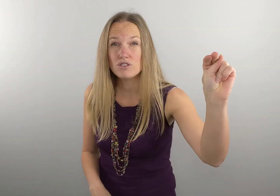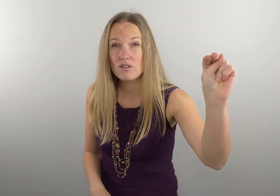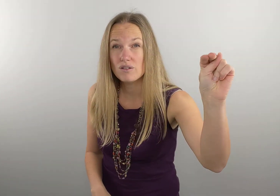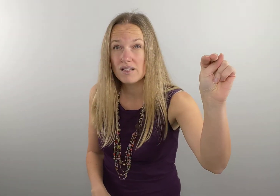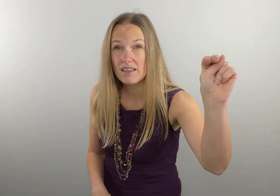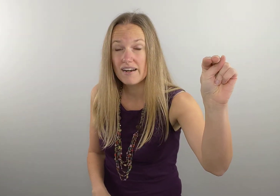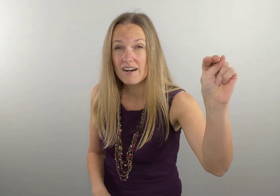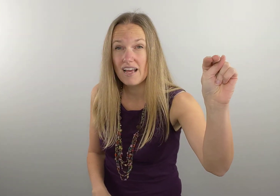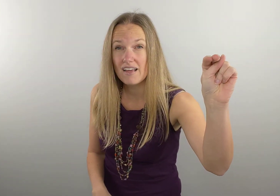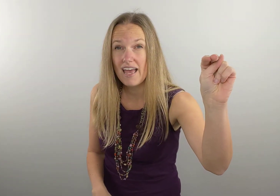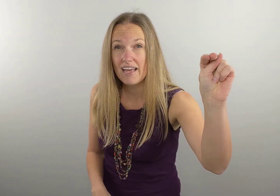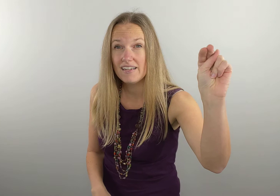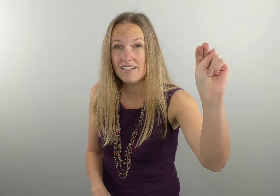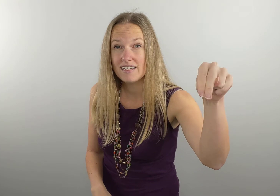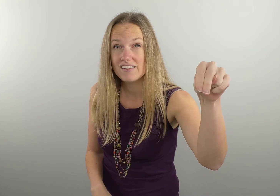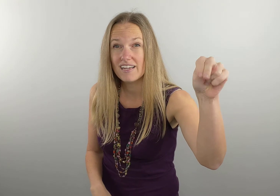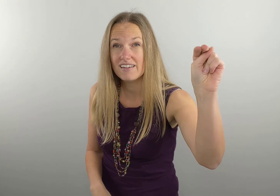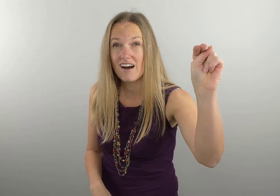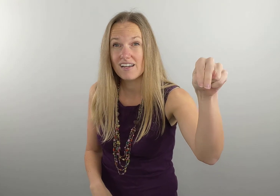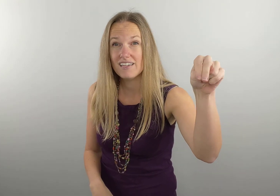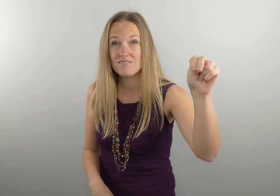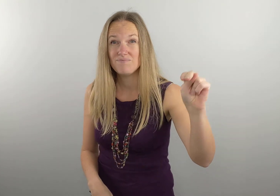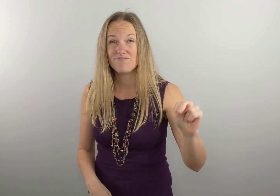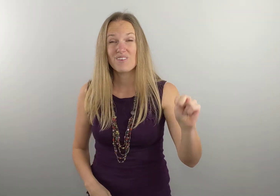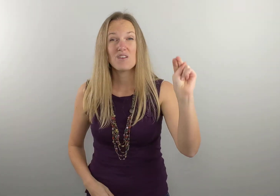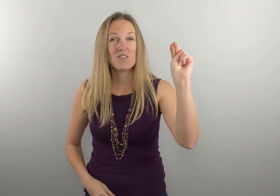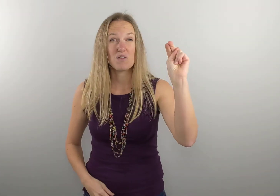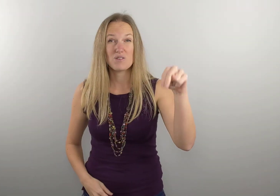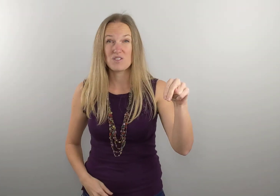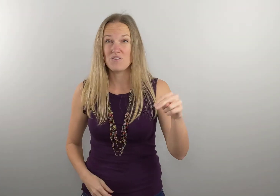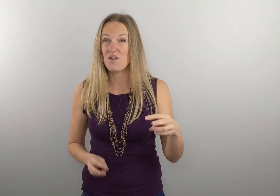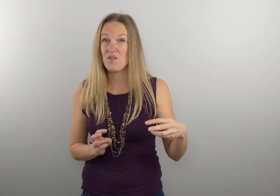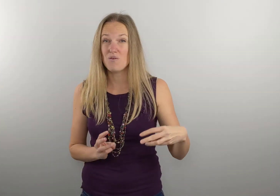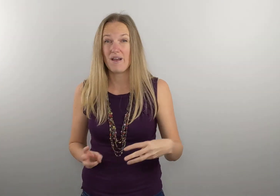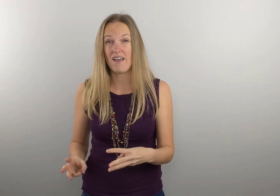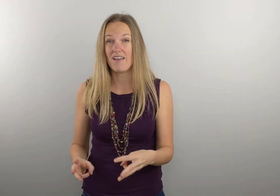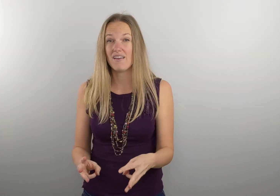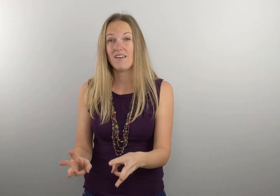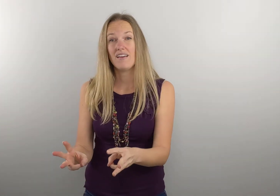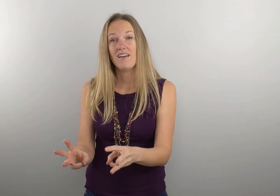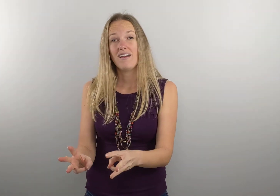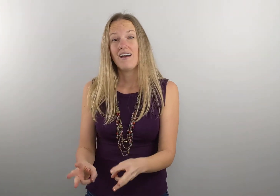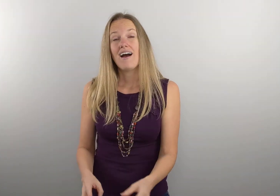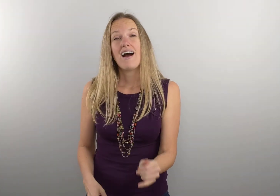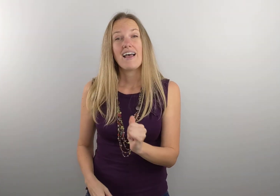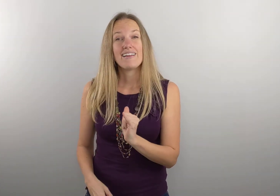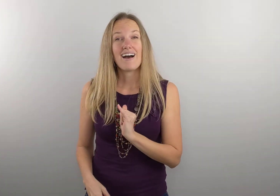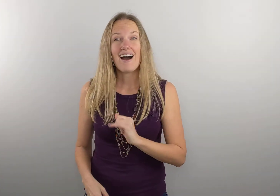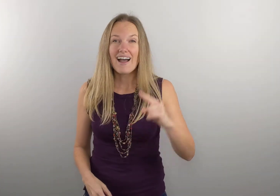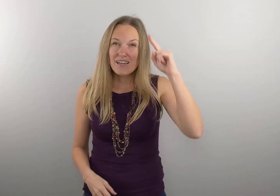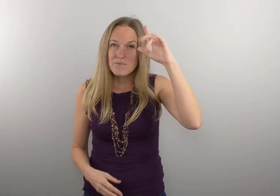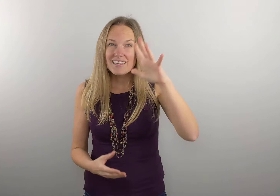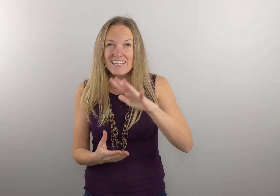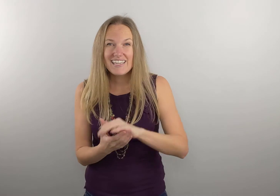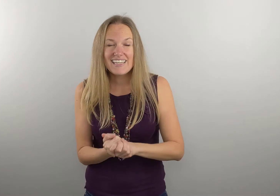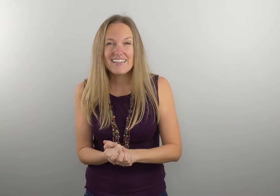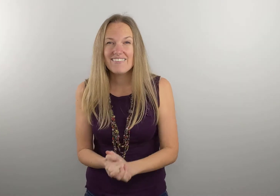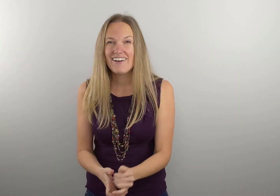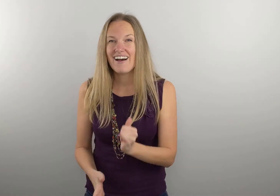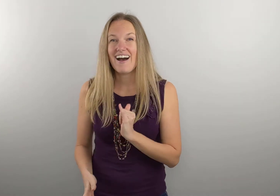so letter N, and you kind of knock it. There was no way. And I believe